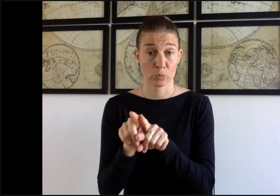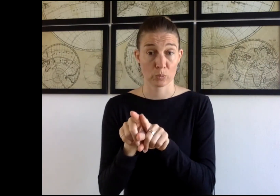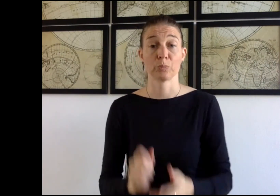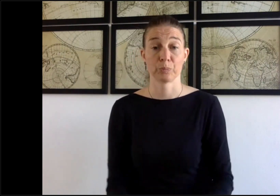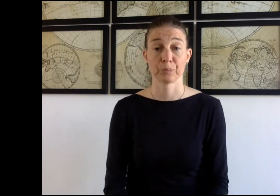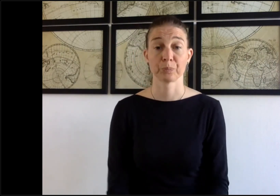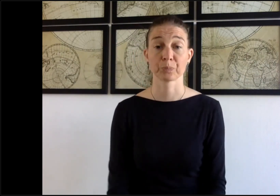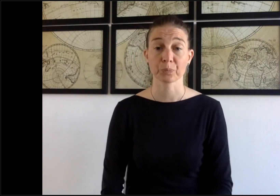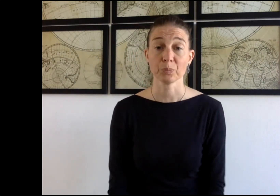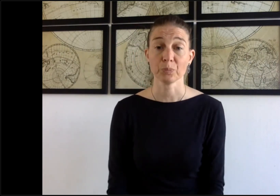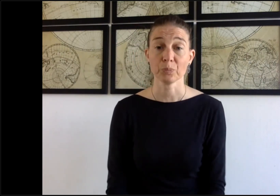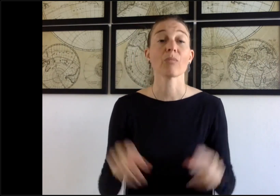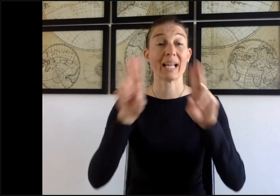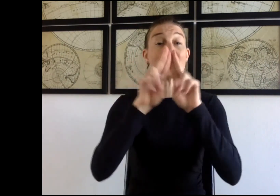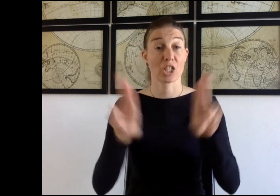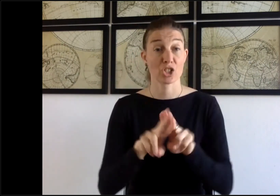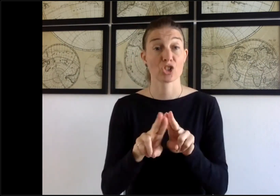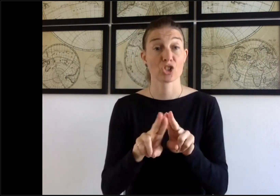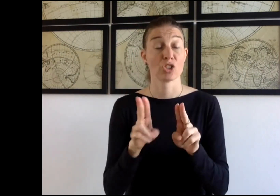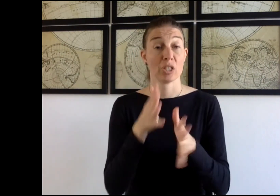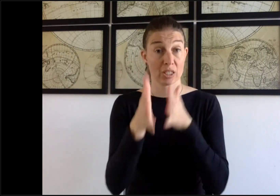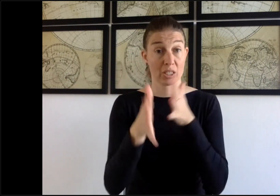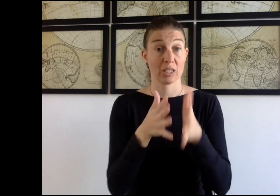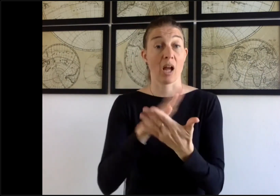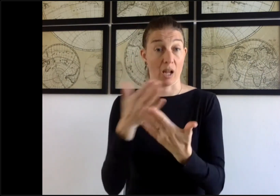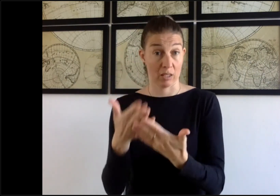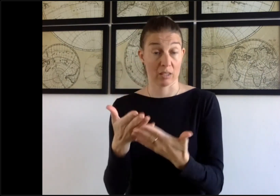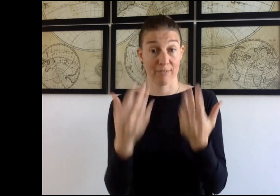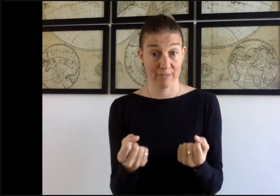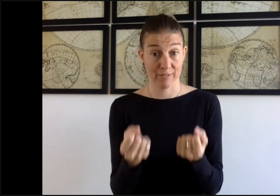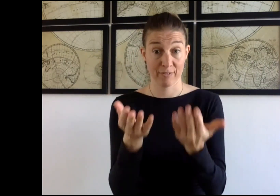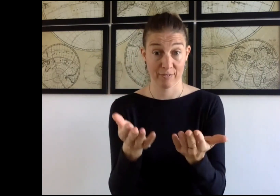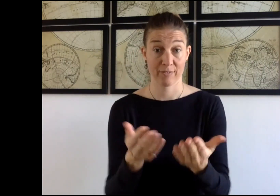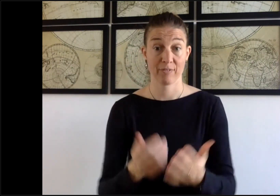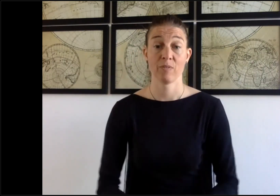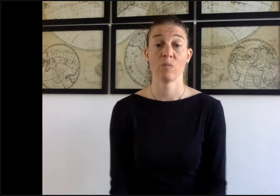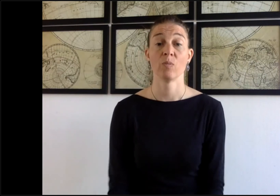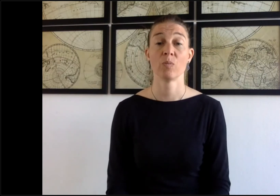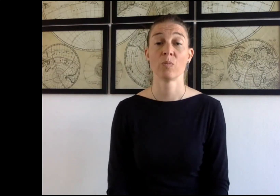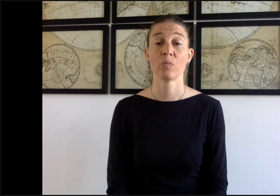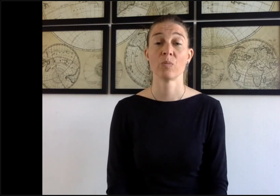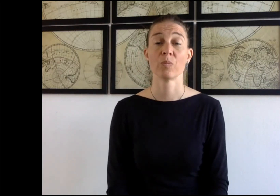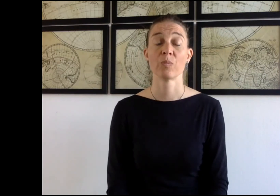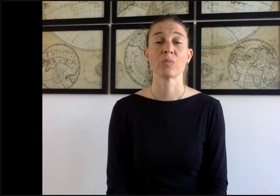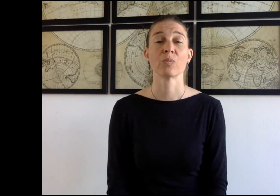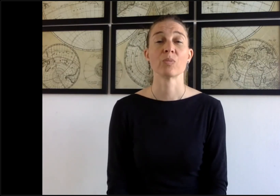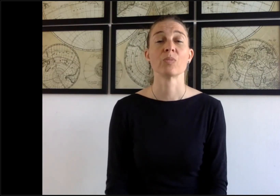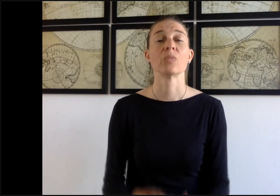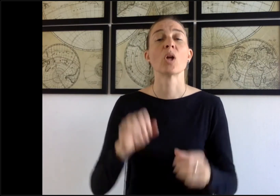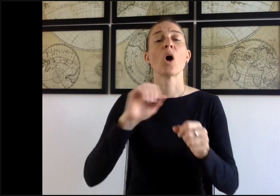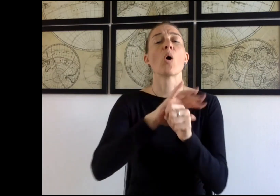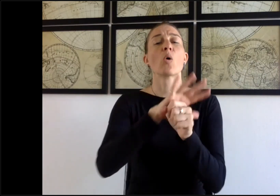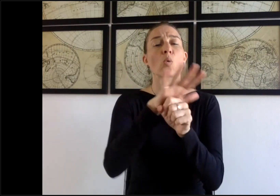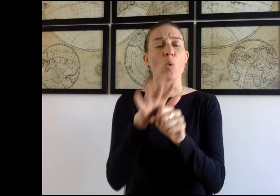The European Commission has prepared and proposed a first coronavirus response investment initiative. And that